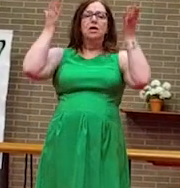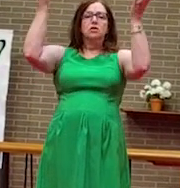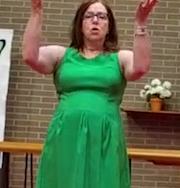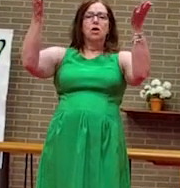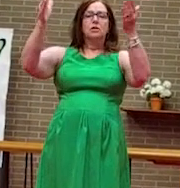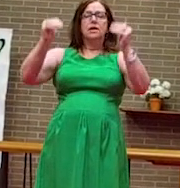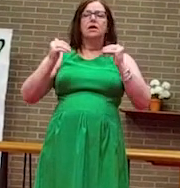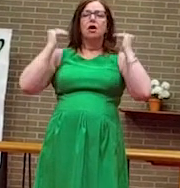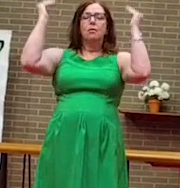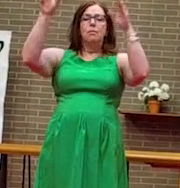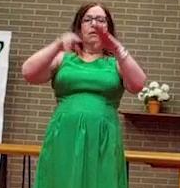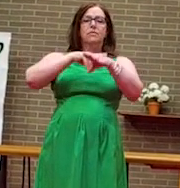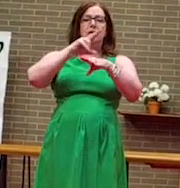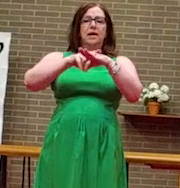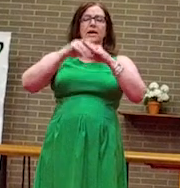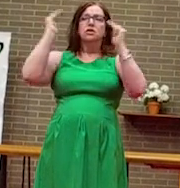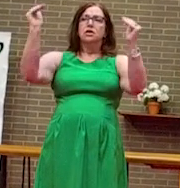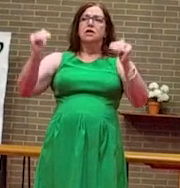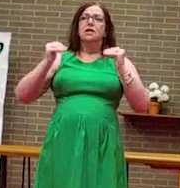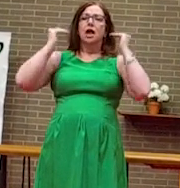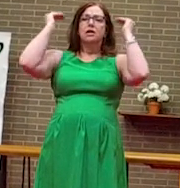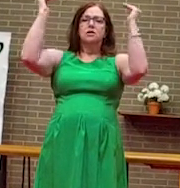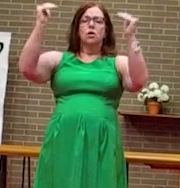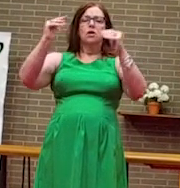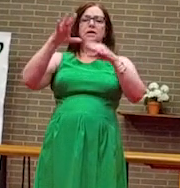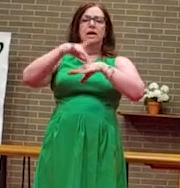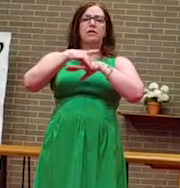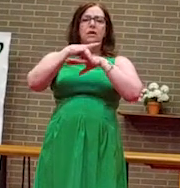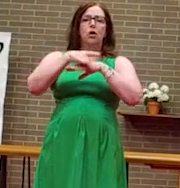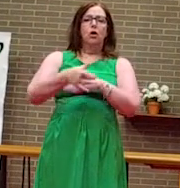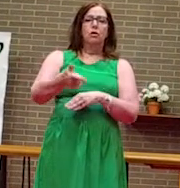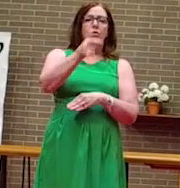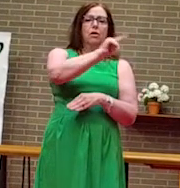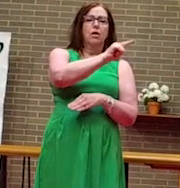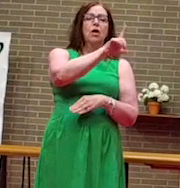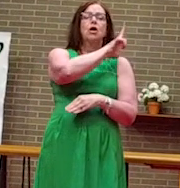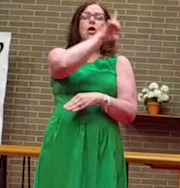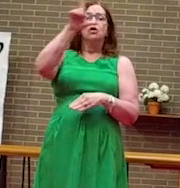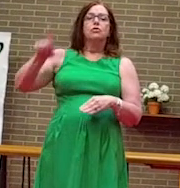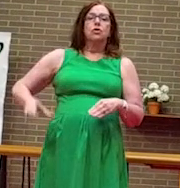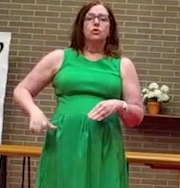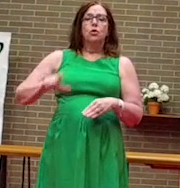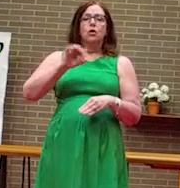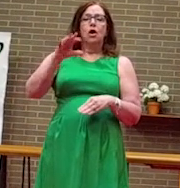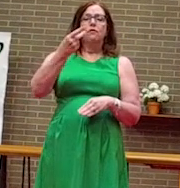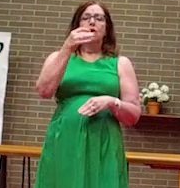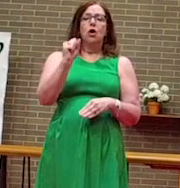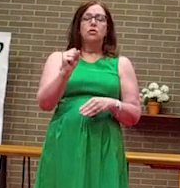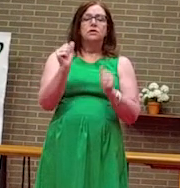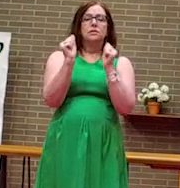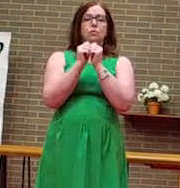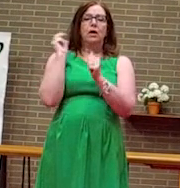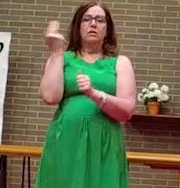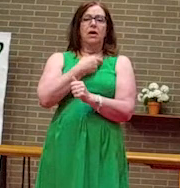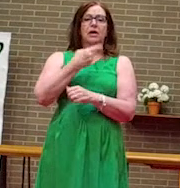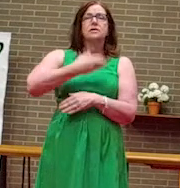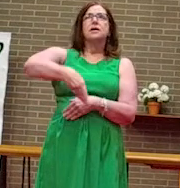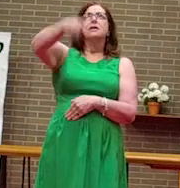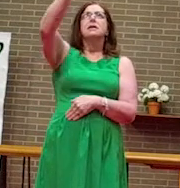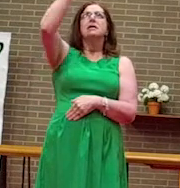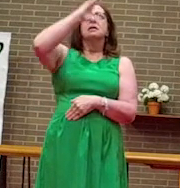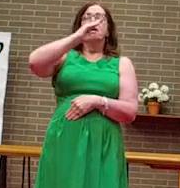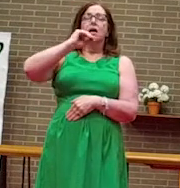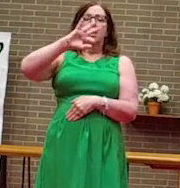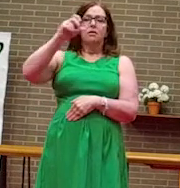be exalted in the earth. The Lord of hosts is with us. The God of